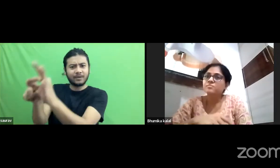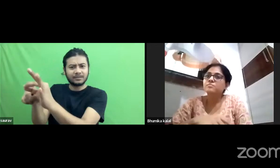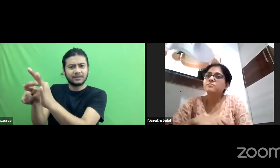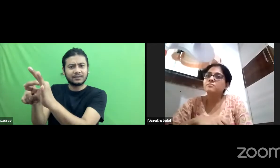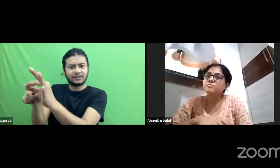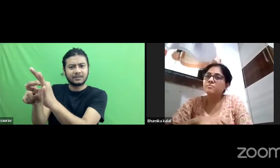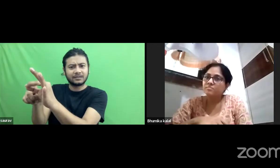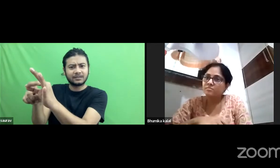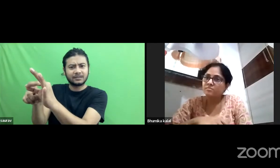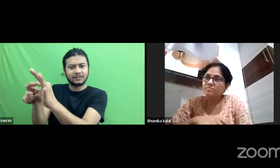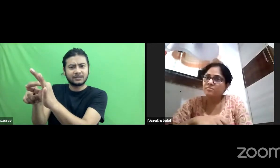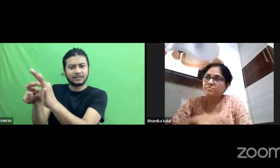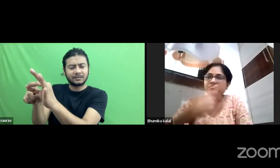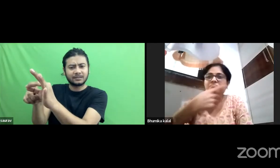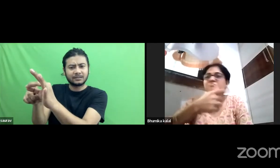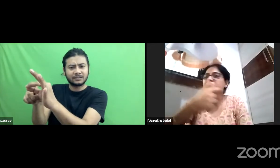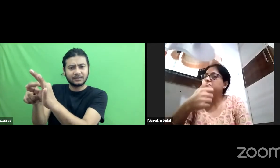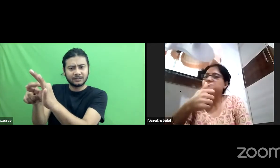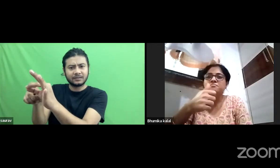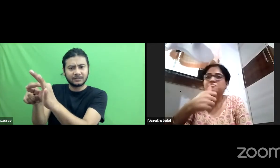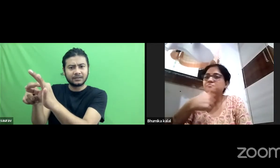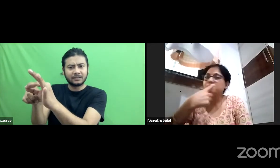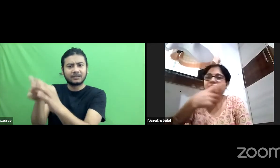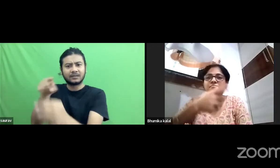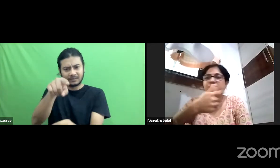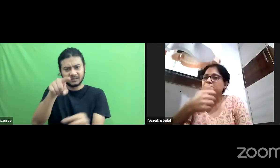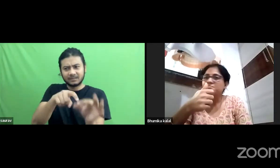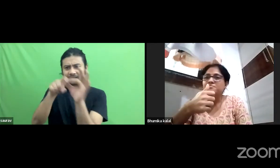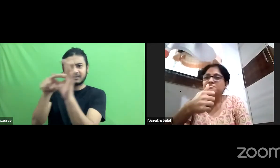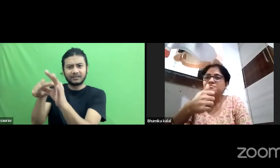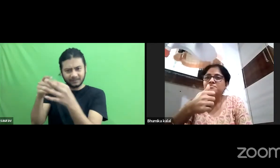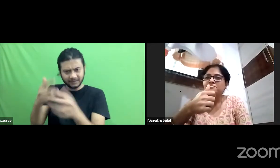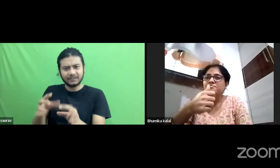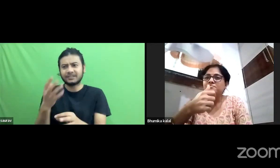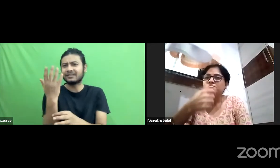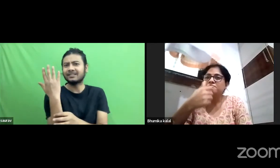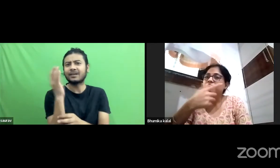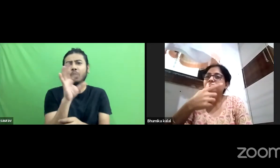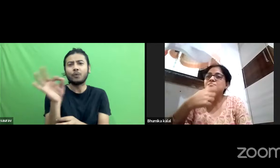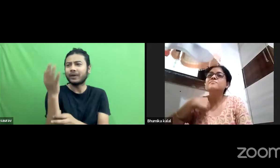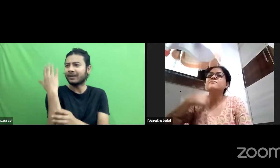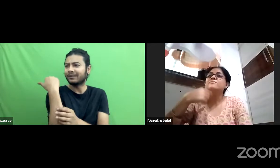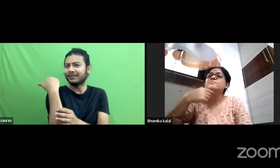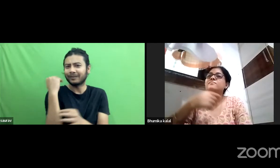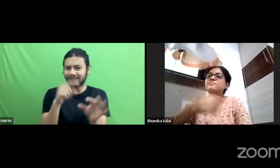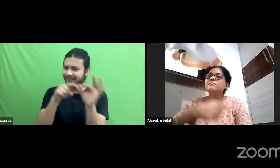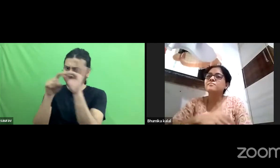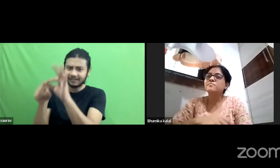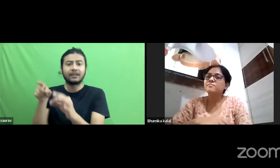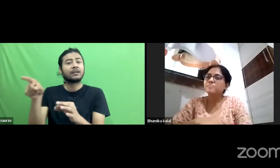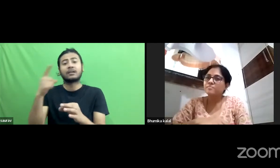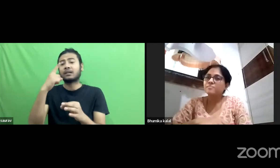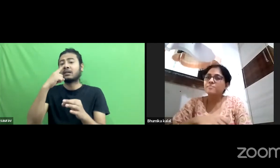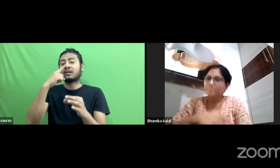clarification from my seniors last week's doubt. So I'll get back on that. I too have noted down her question.